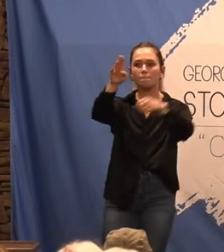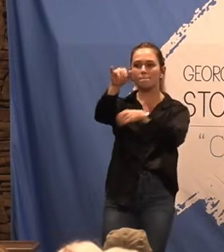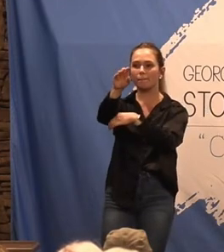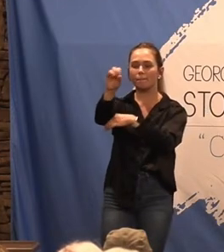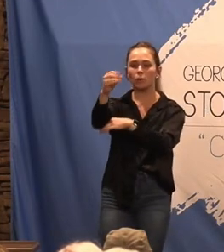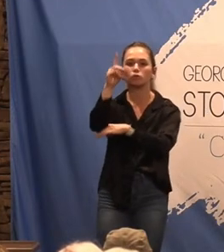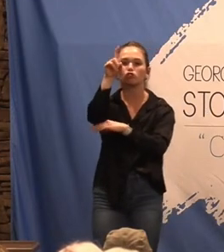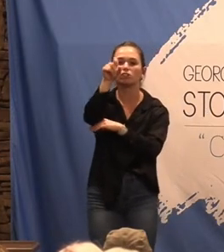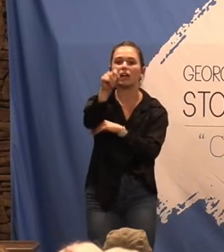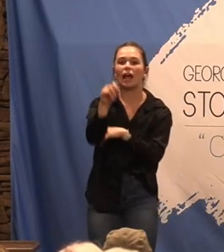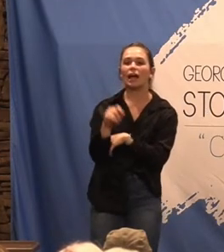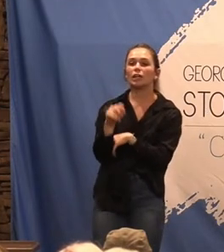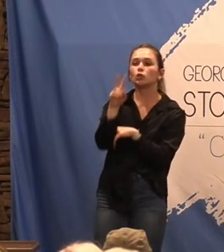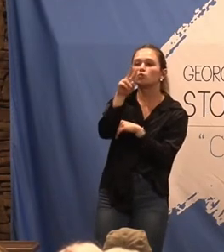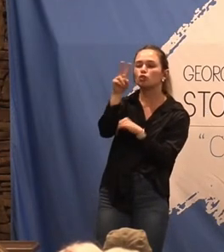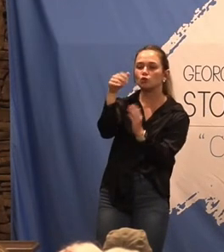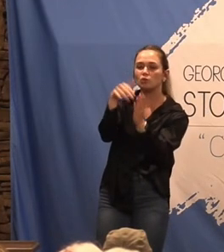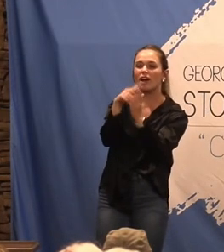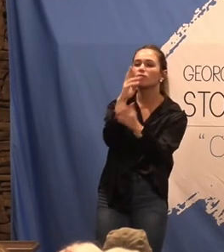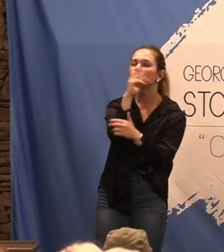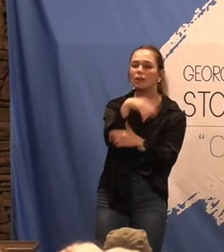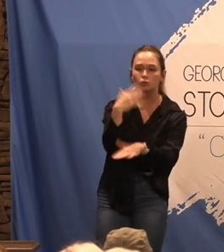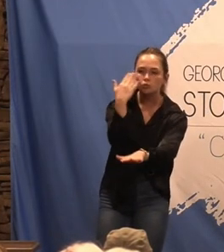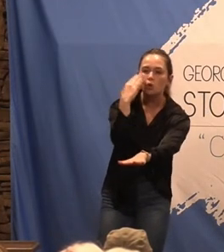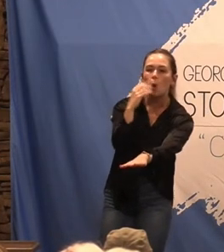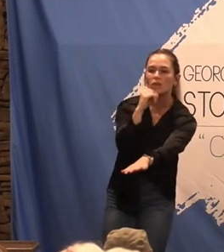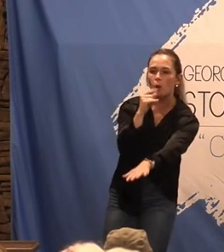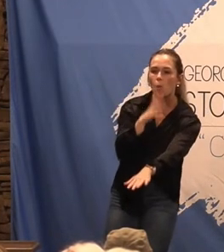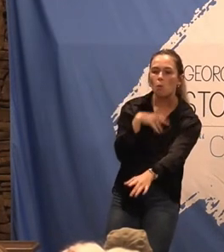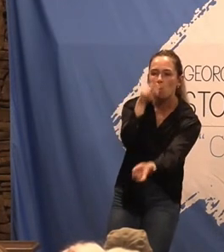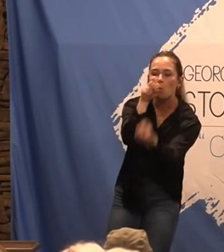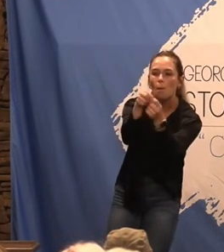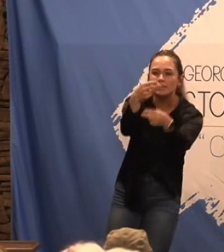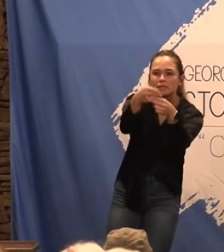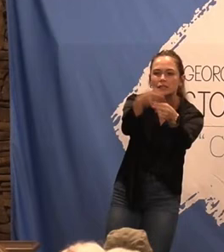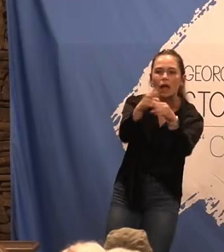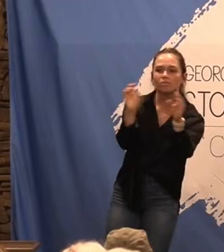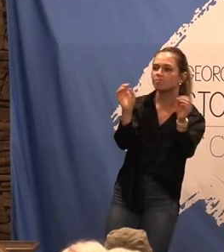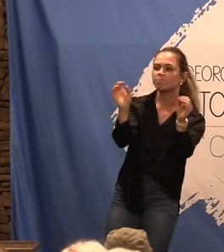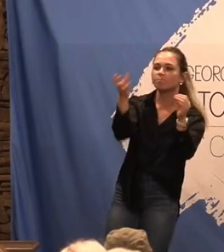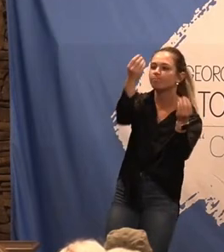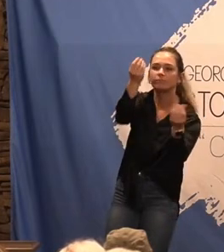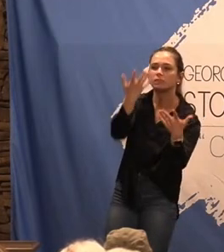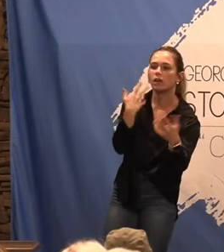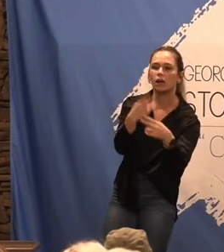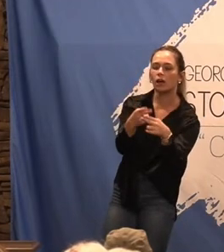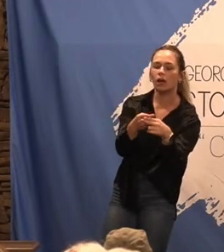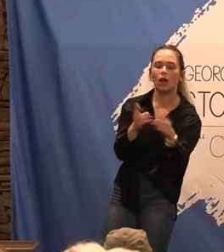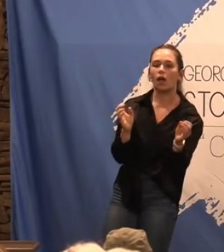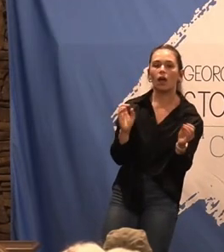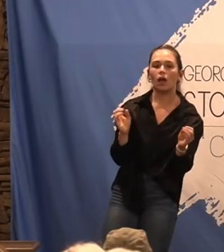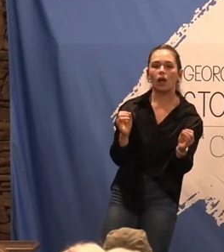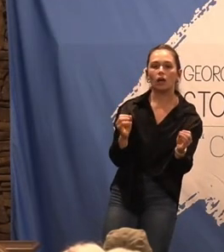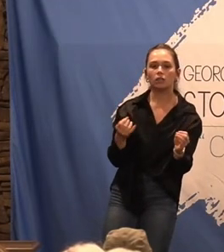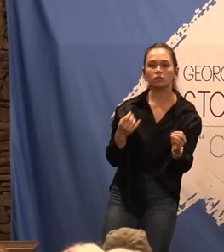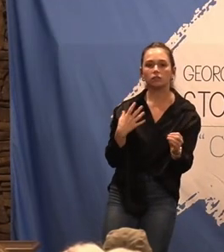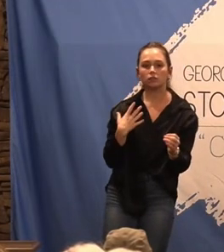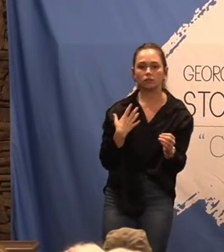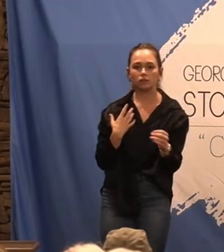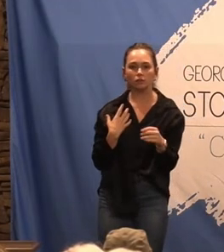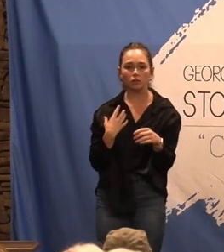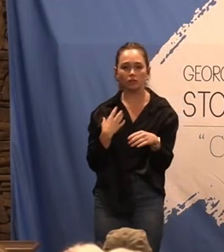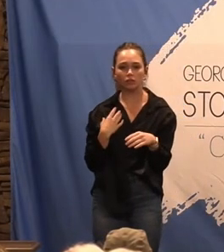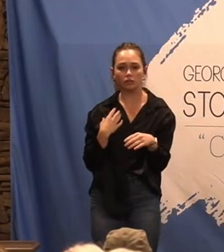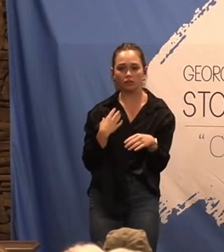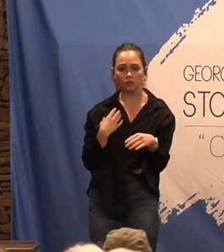asked 22,000 rats if they knew the old lady's name. Not one of them could tell her the old lady's name.